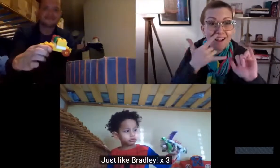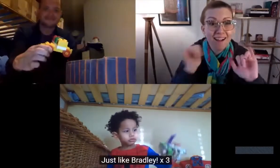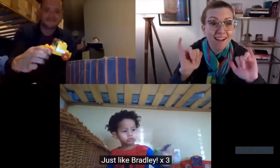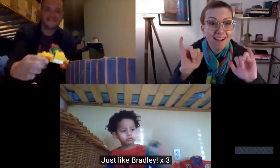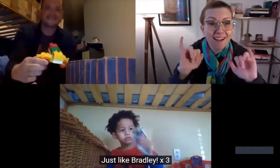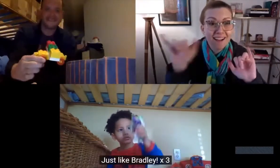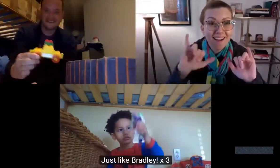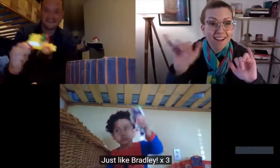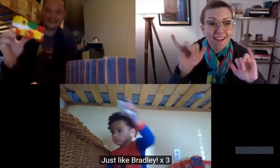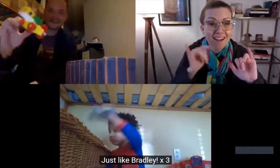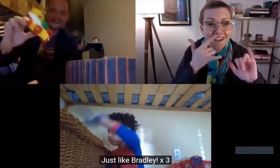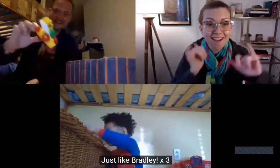Just like Bradley.